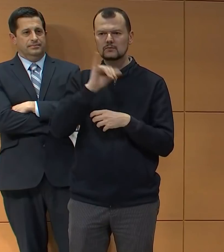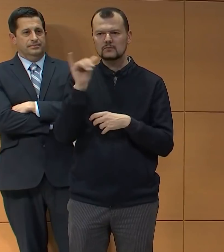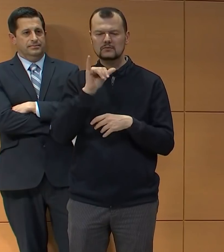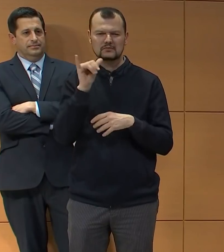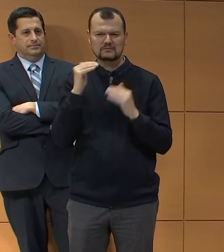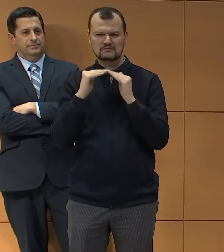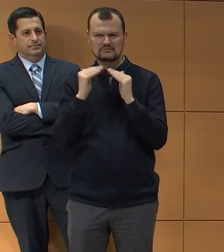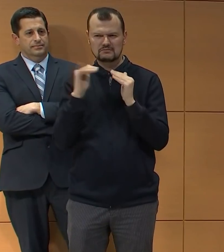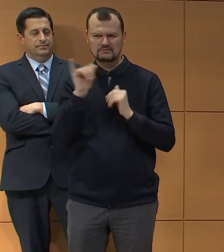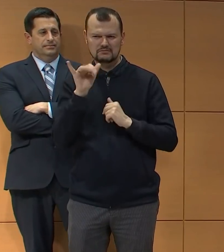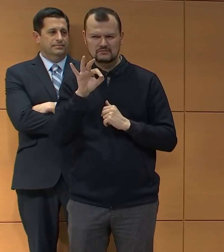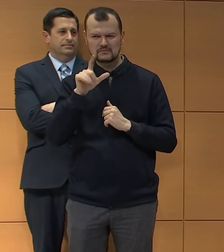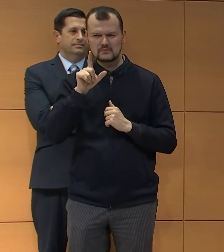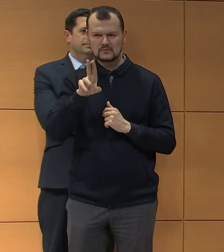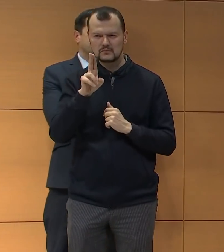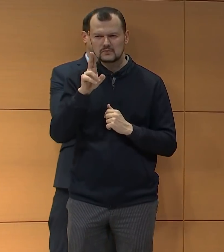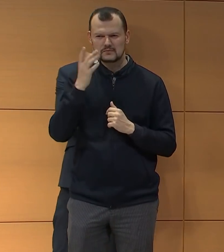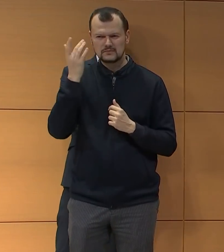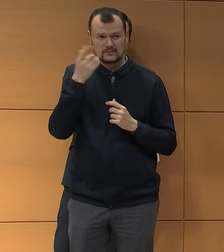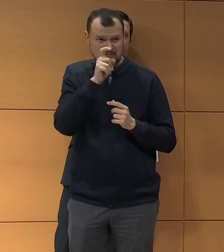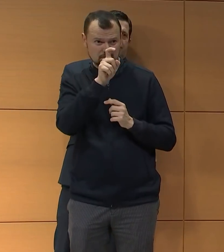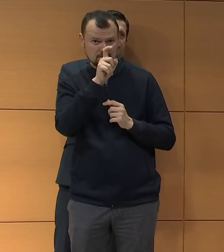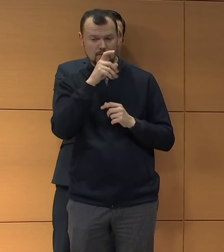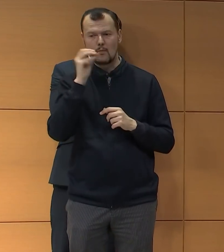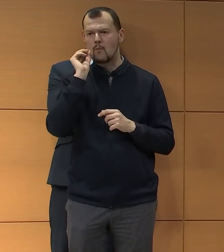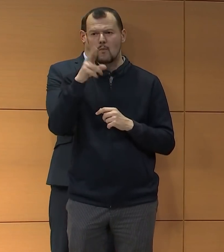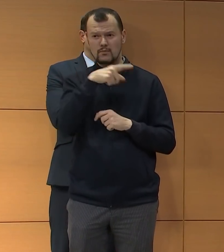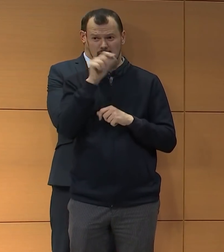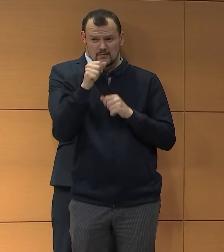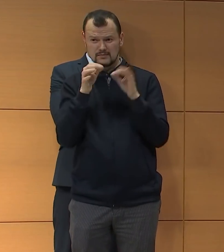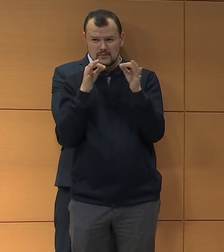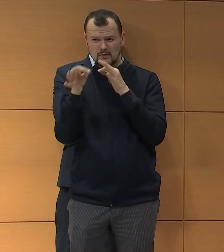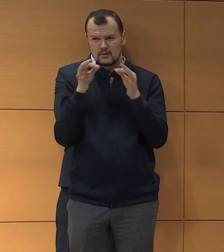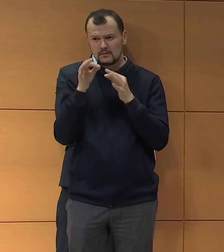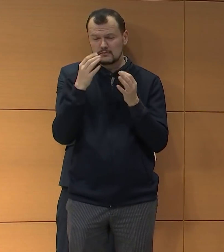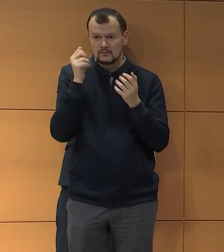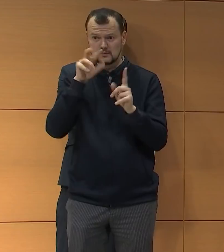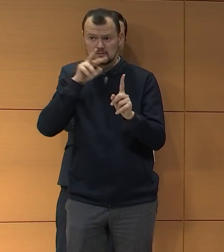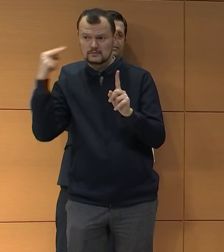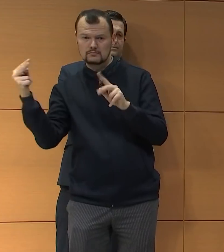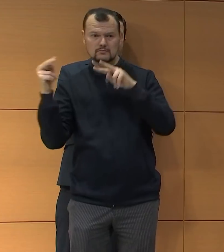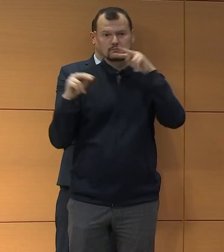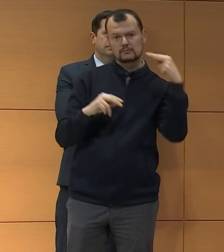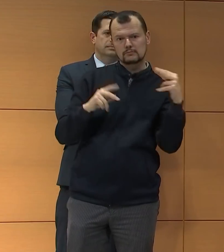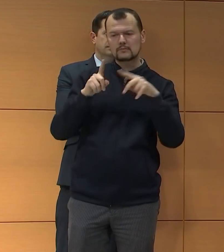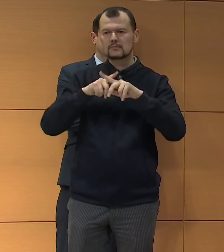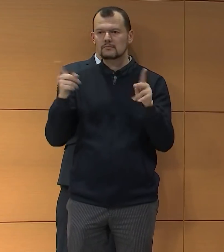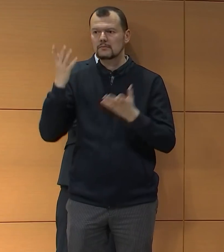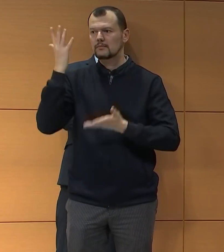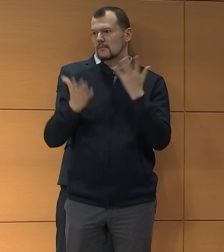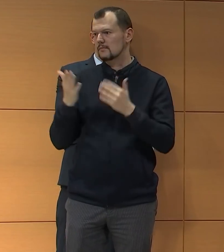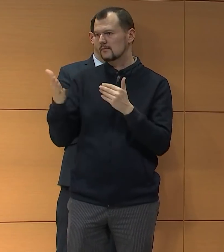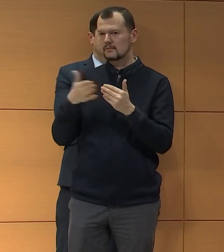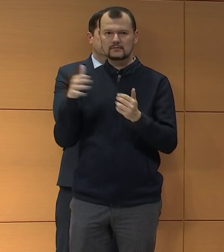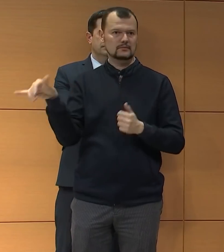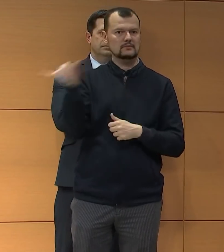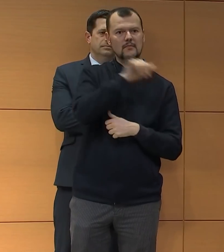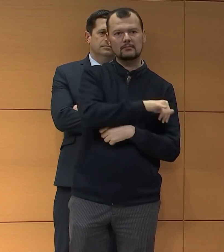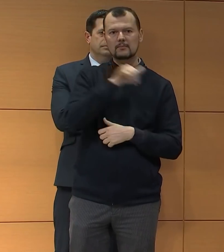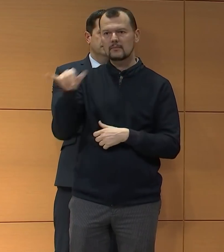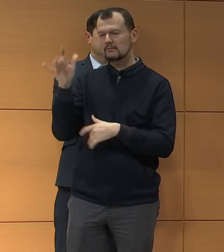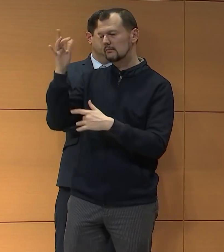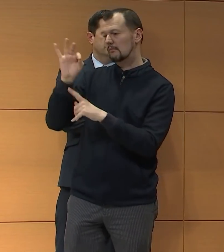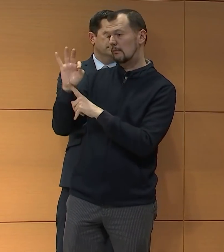basically explain the difference for people who have that view, because I've talked to people and they say it's not a big deal, it's just like the flu. It is not, and I would like you to explain